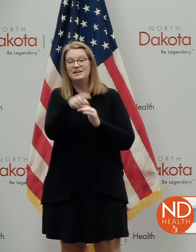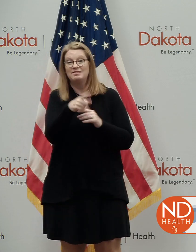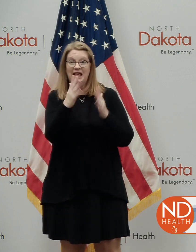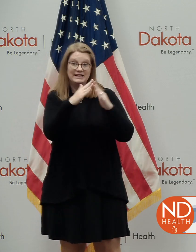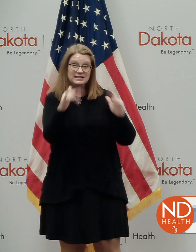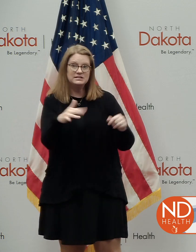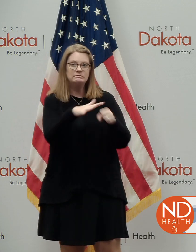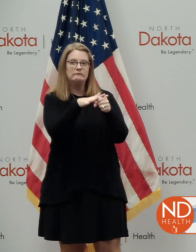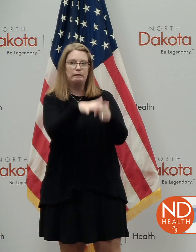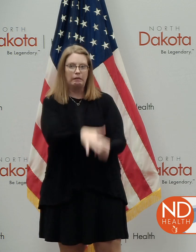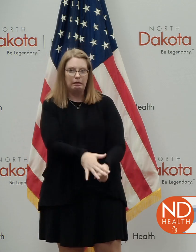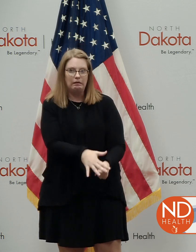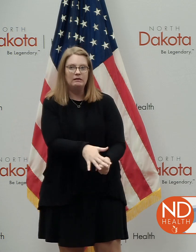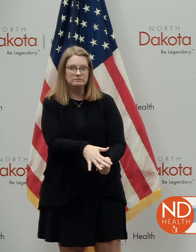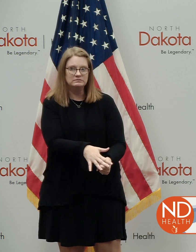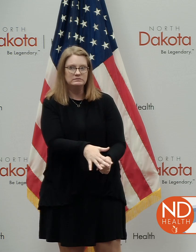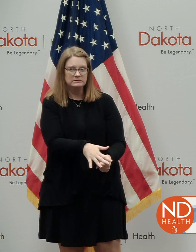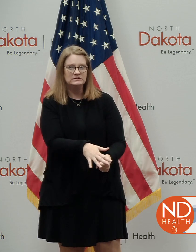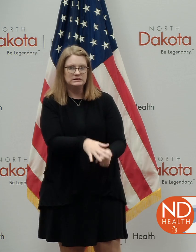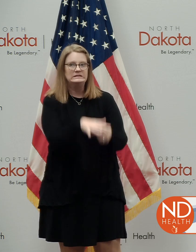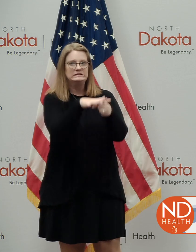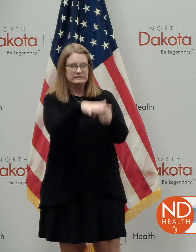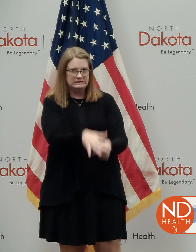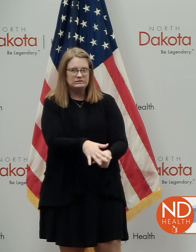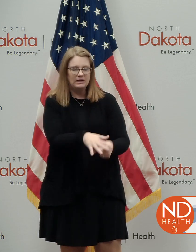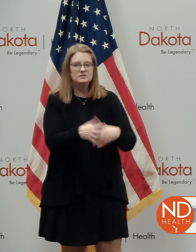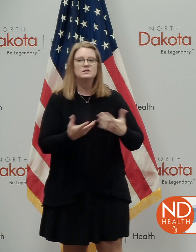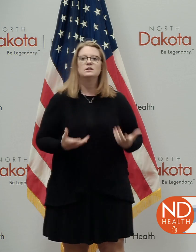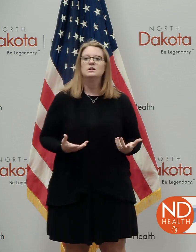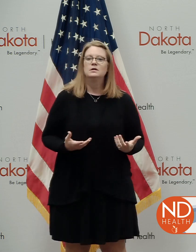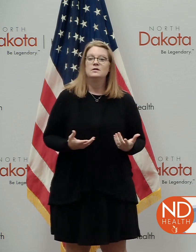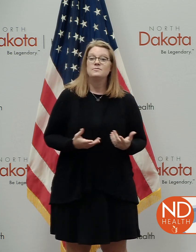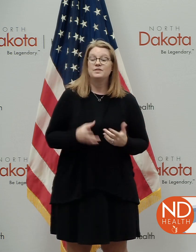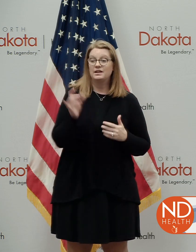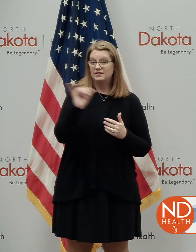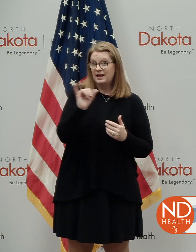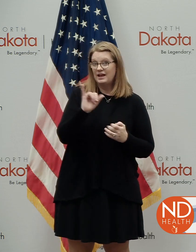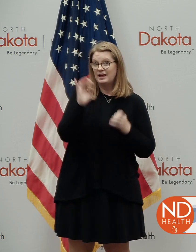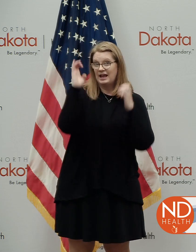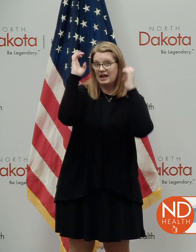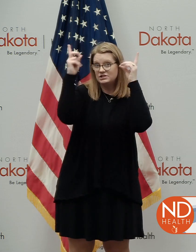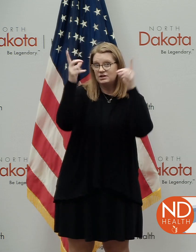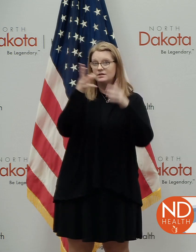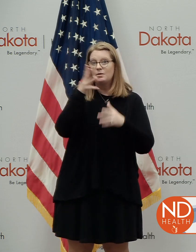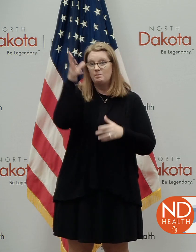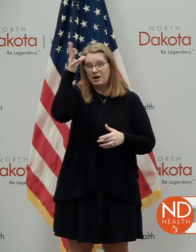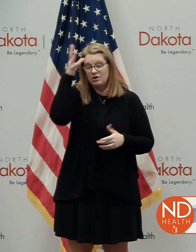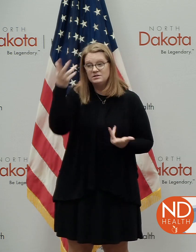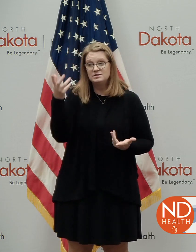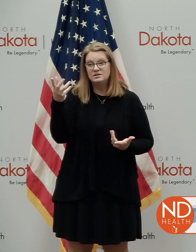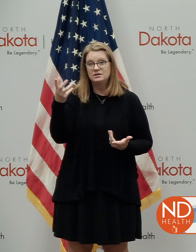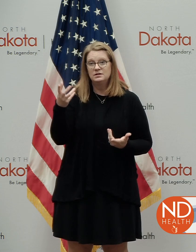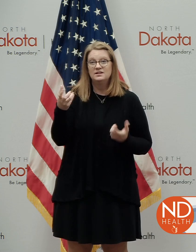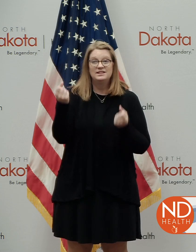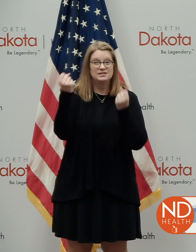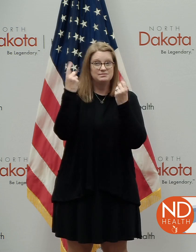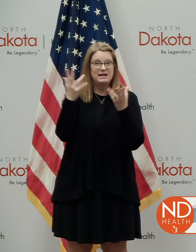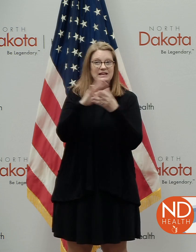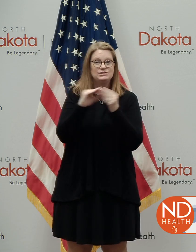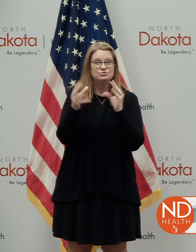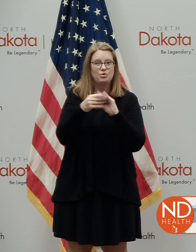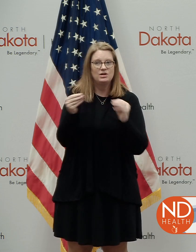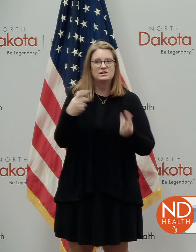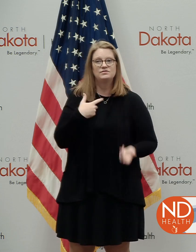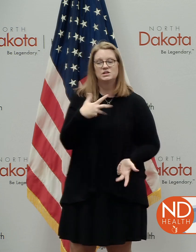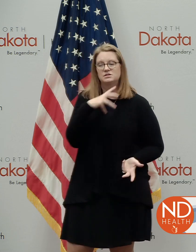nurses, physicians, techs, and support staff, who, like educators and parents, are sharing increasingly number of stories of